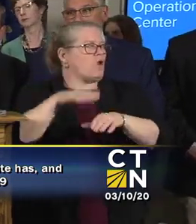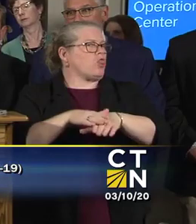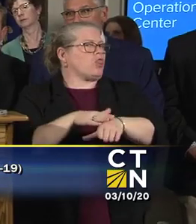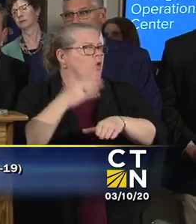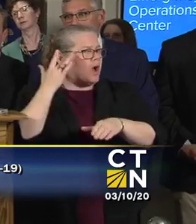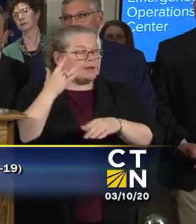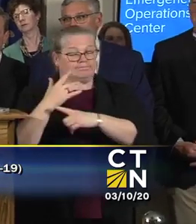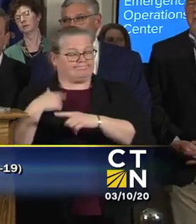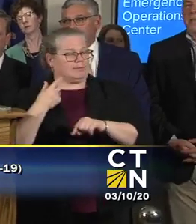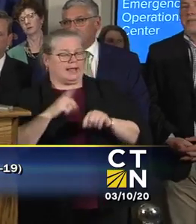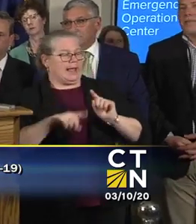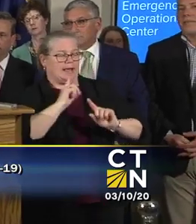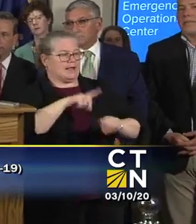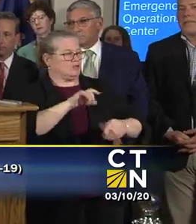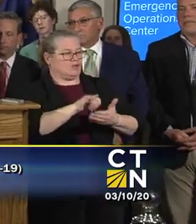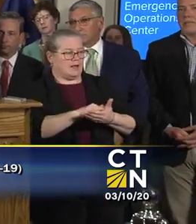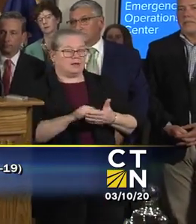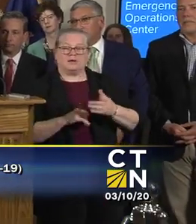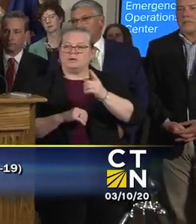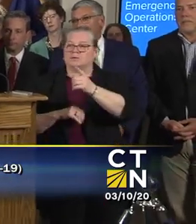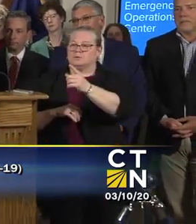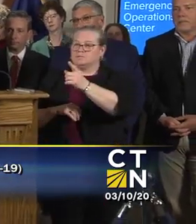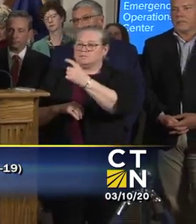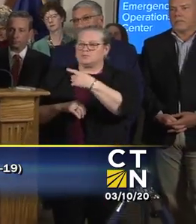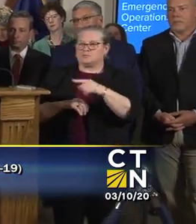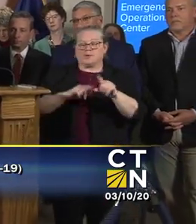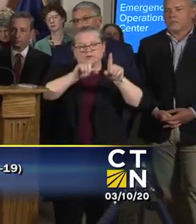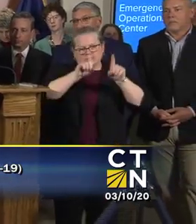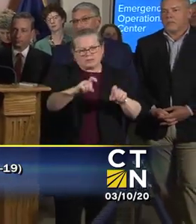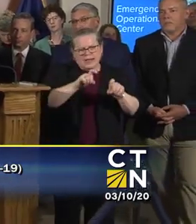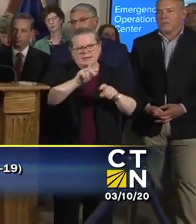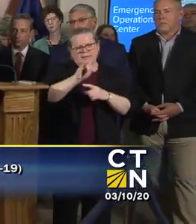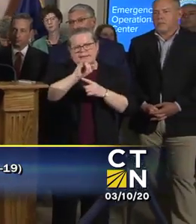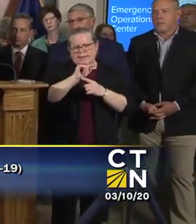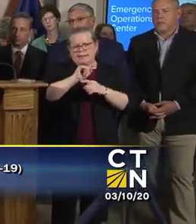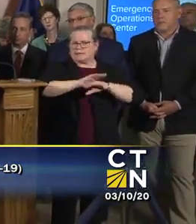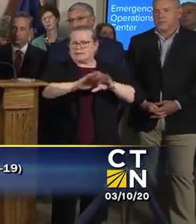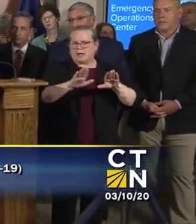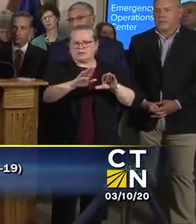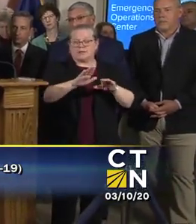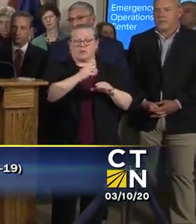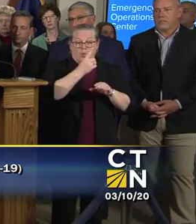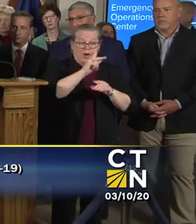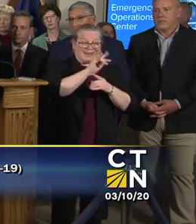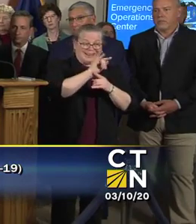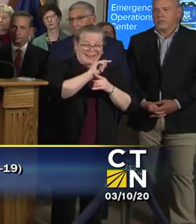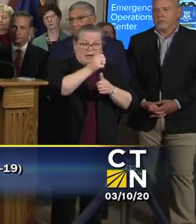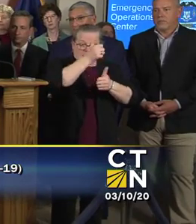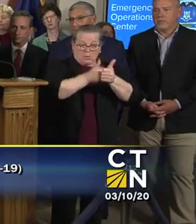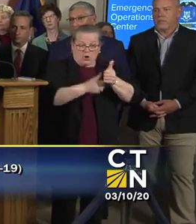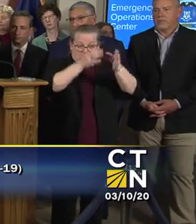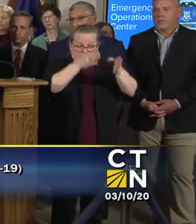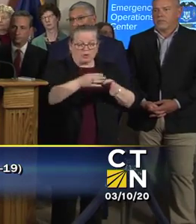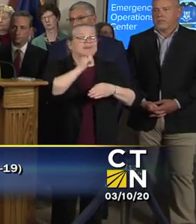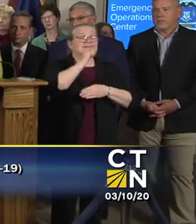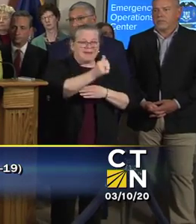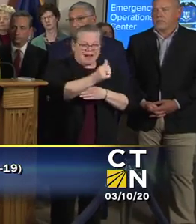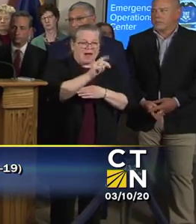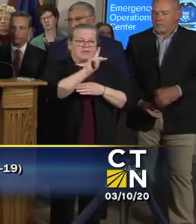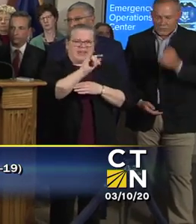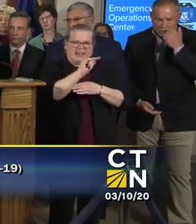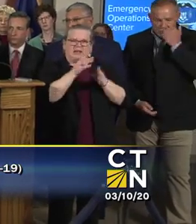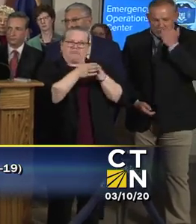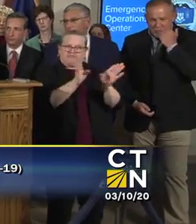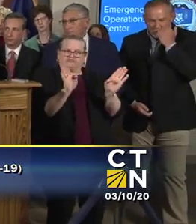kits or tests don't actually equal people, can you specify how many people per day in the future will be being tested? That's